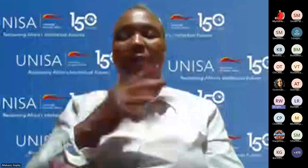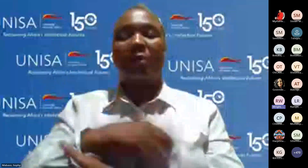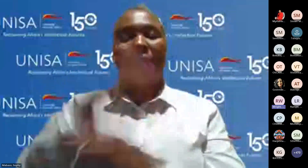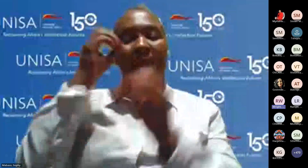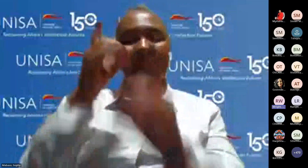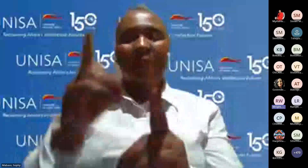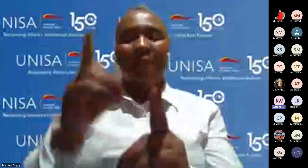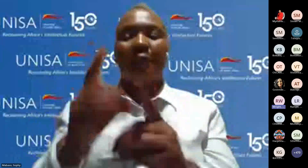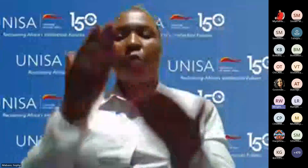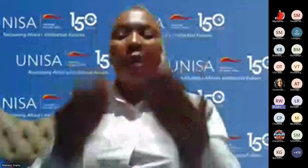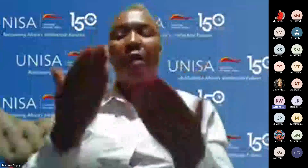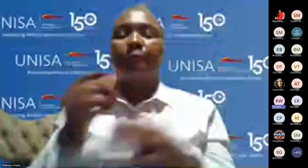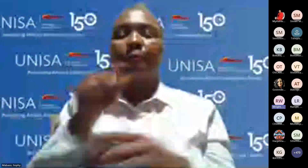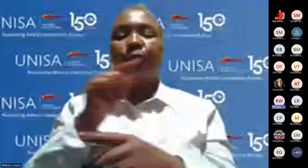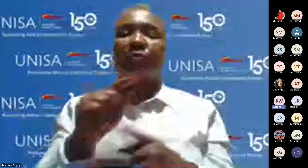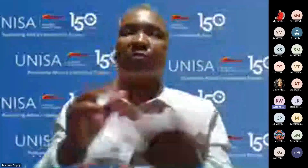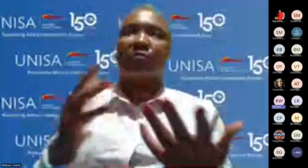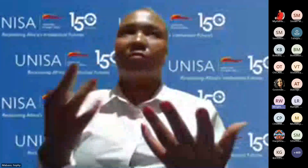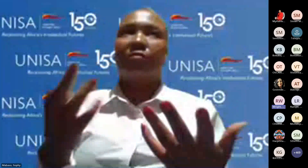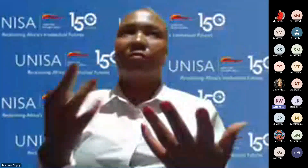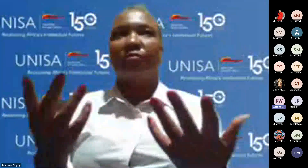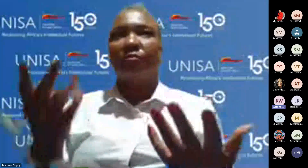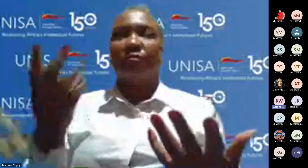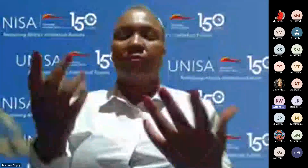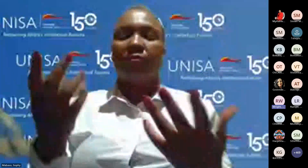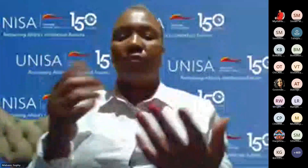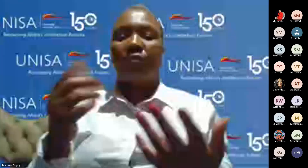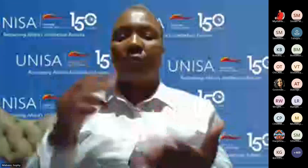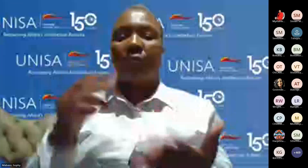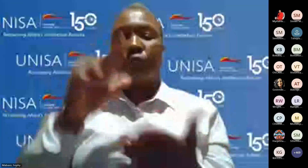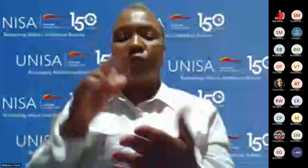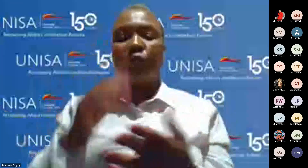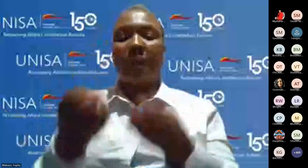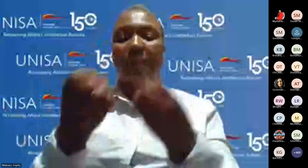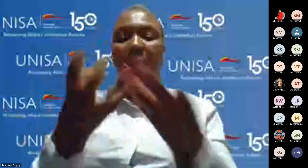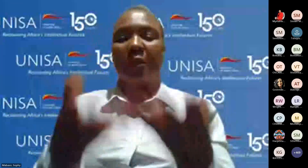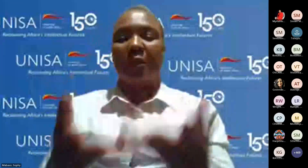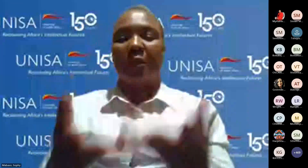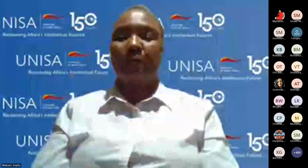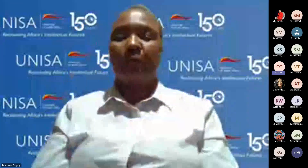be, how can I say, approved for submission.